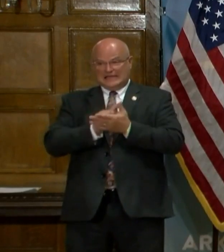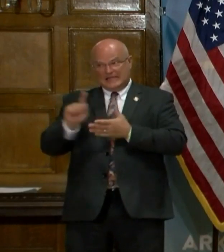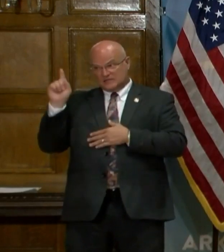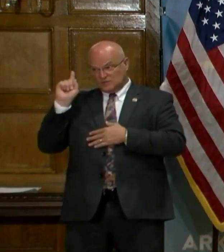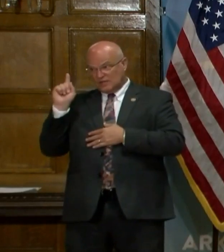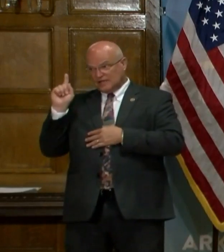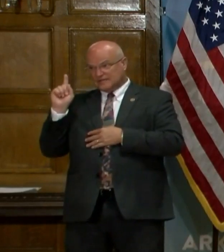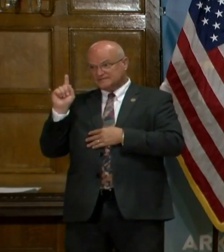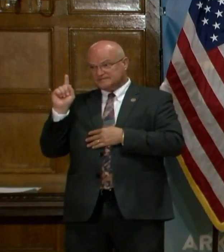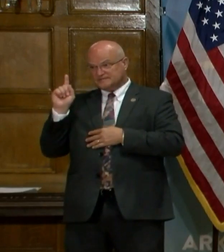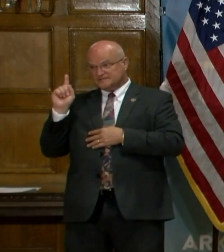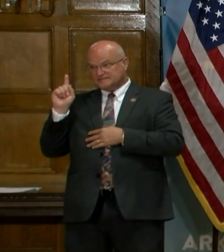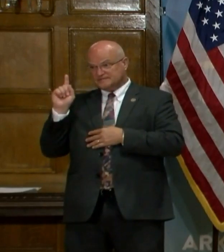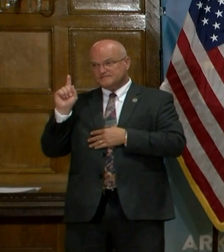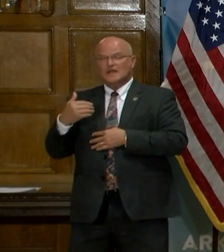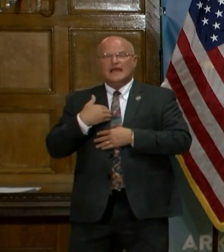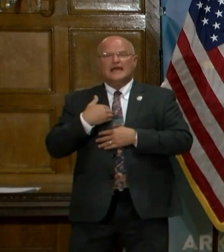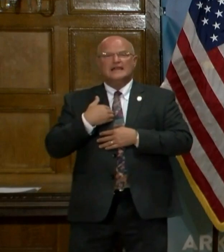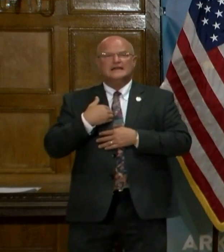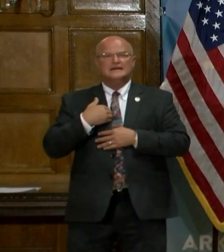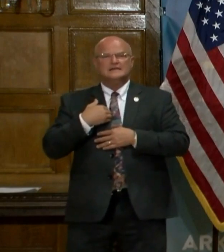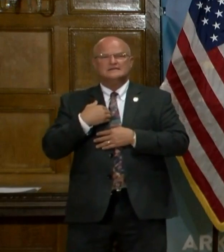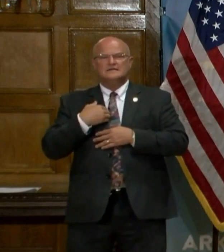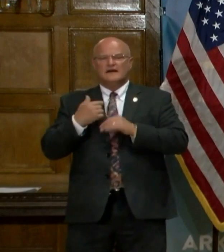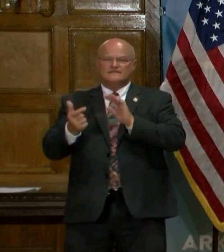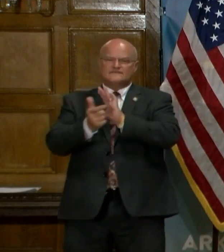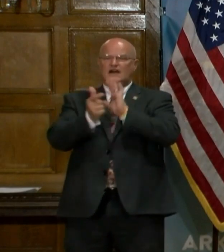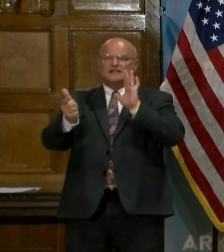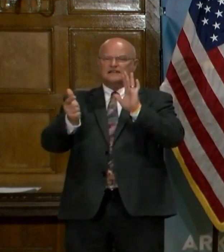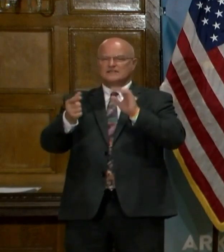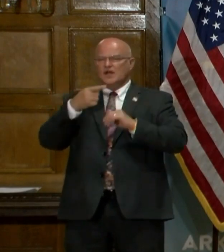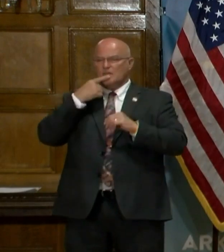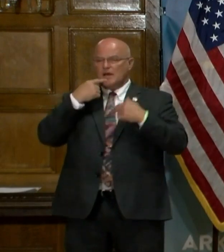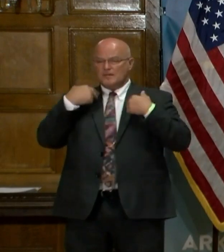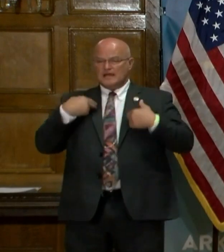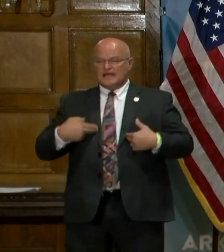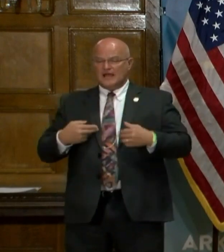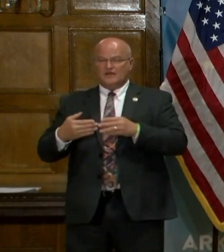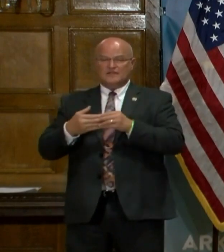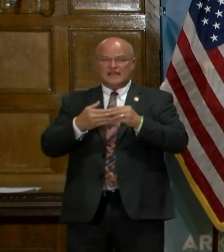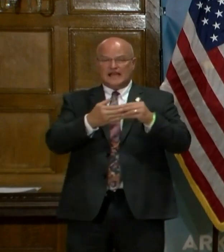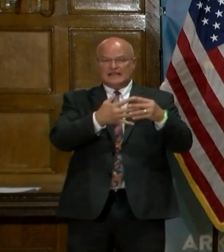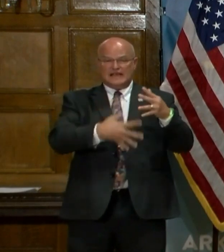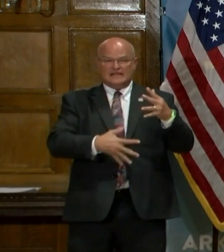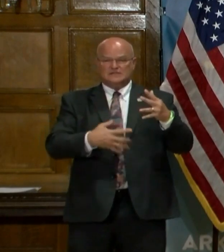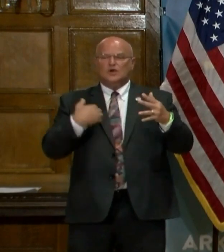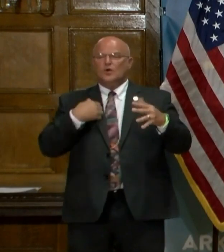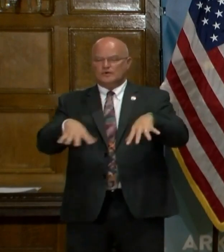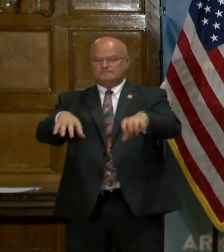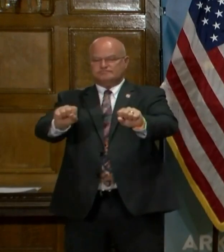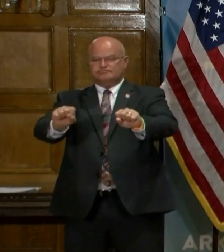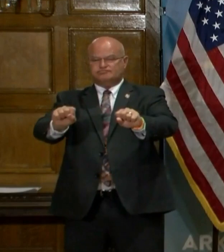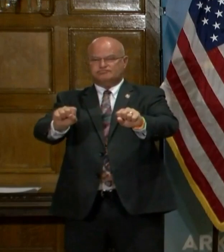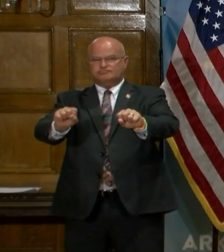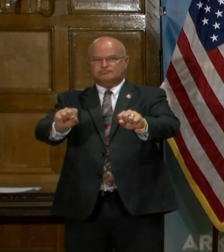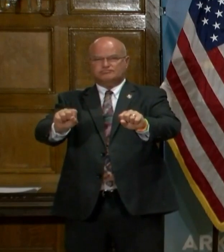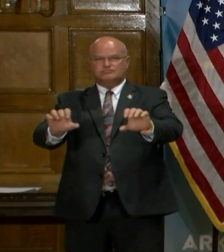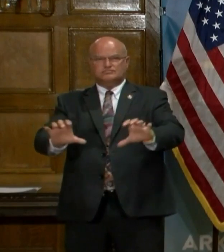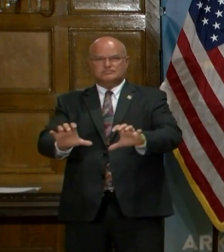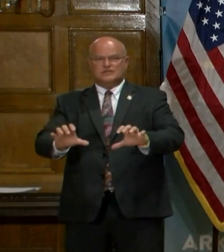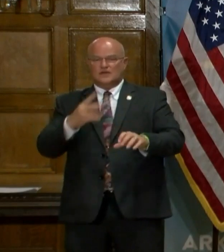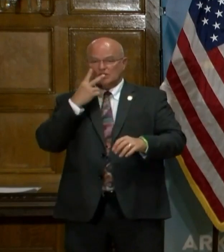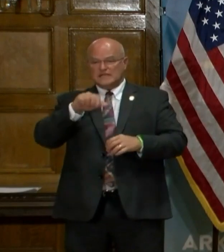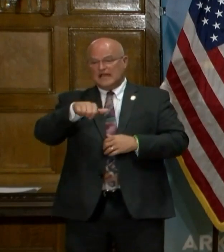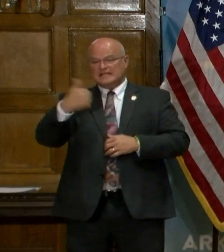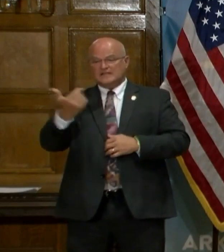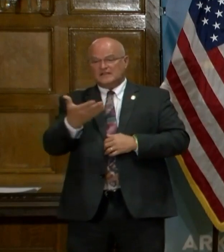last week, there was a violation of our public health guidance. We took steps. If we see